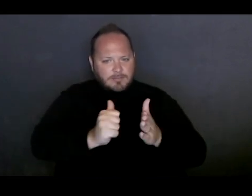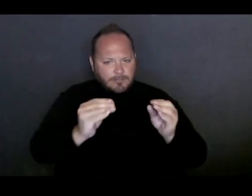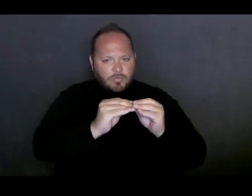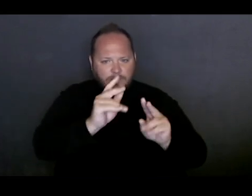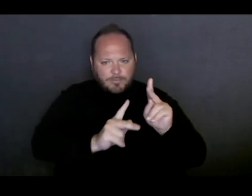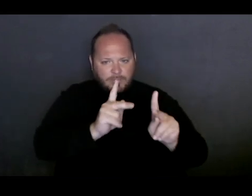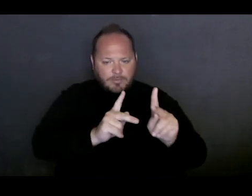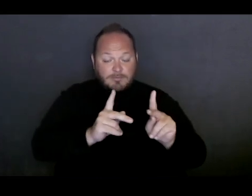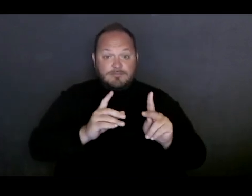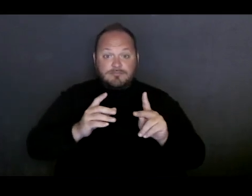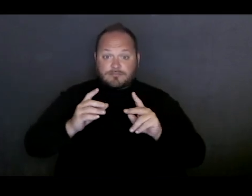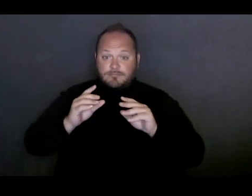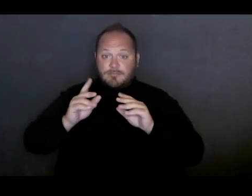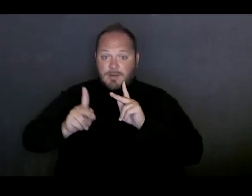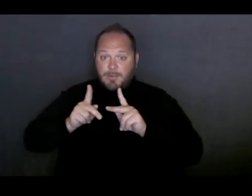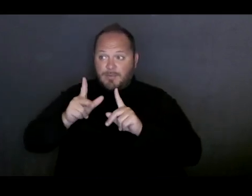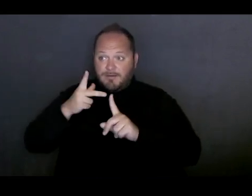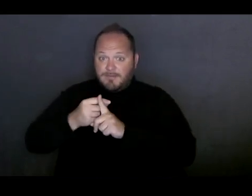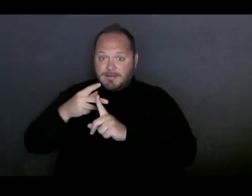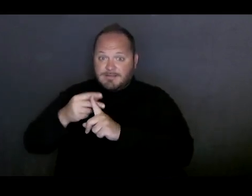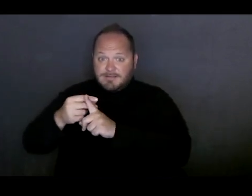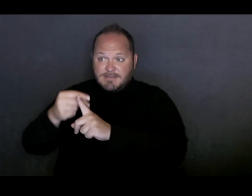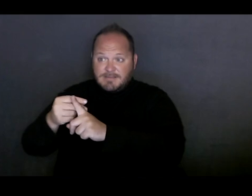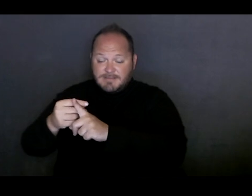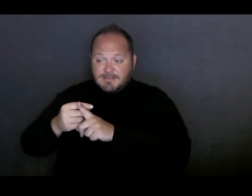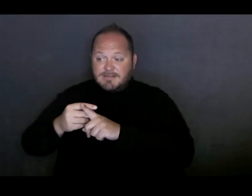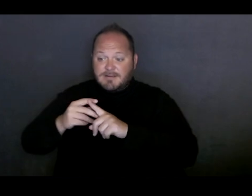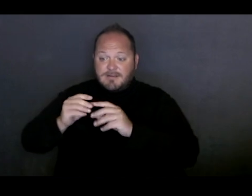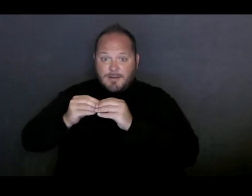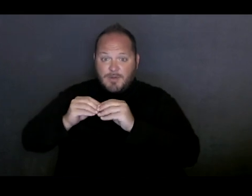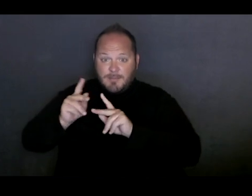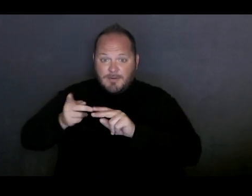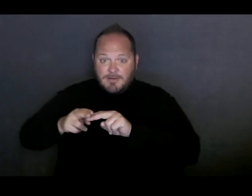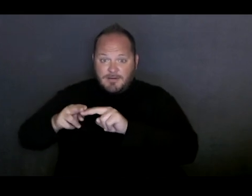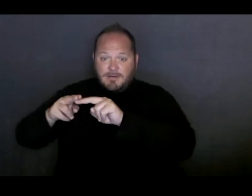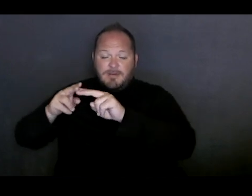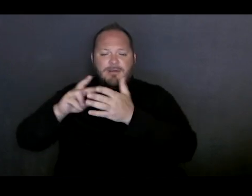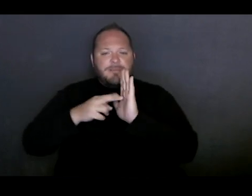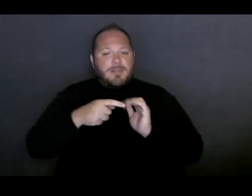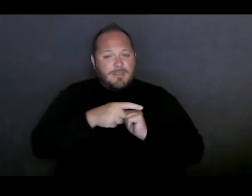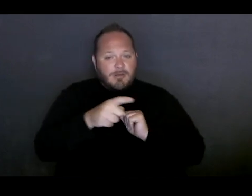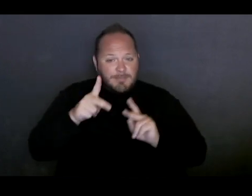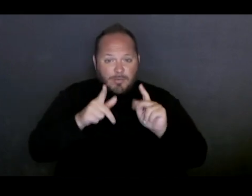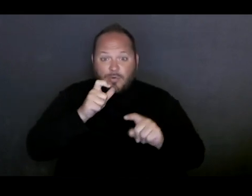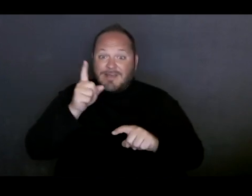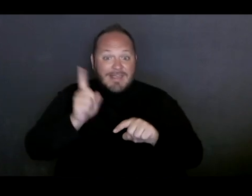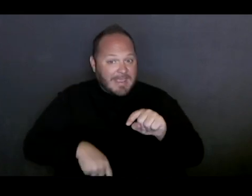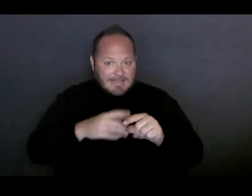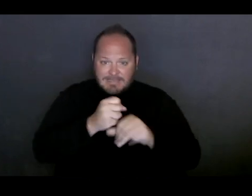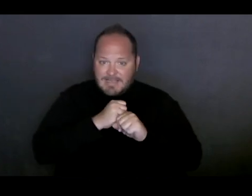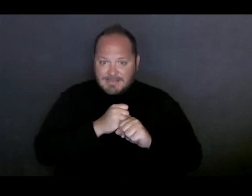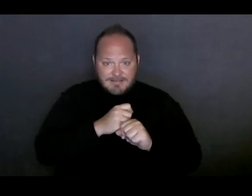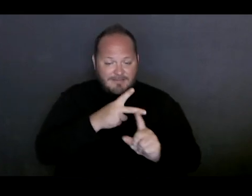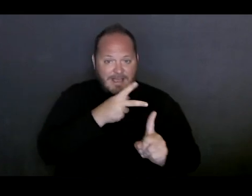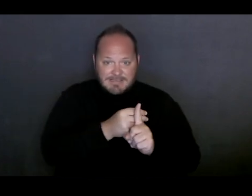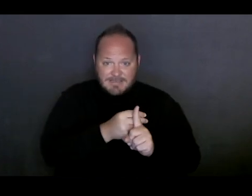as well, if they're immunocompromised or they can't get them because they're 12, then those people are protected. So,